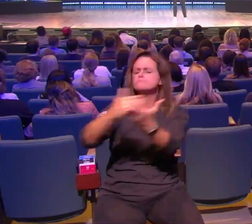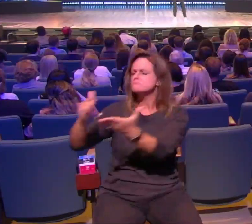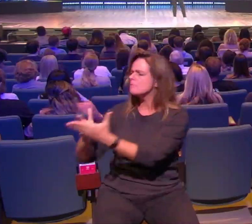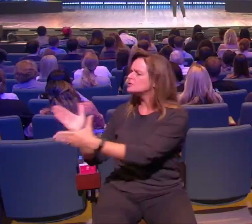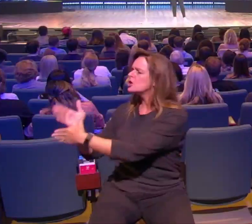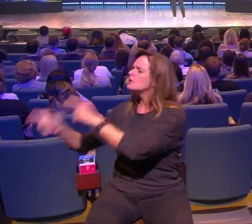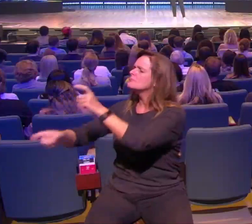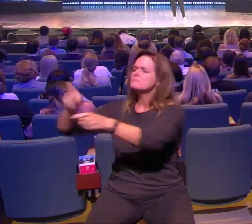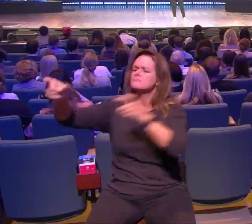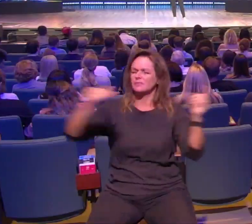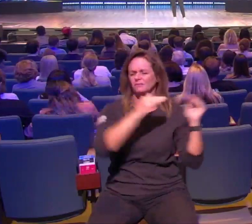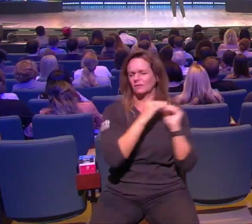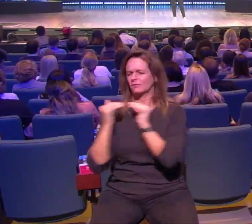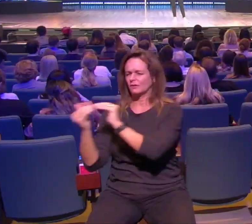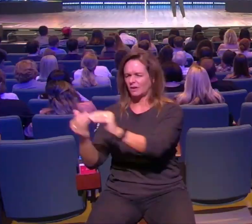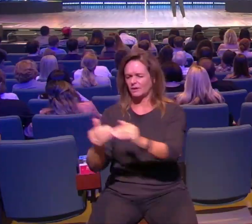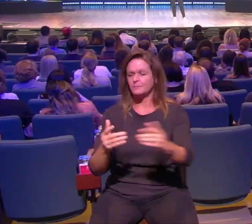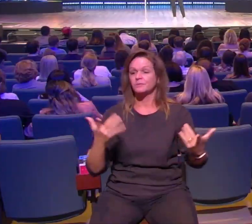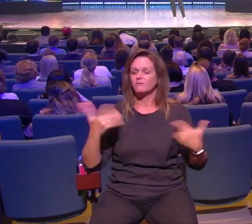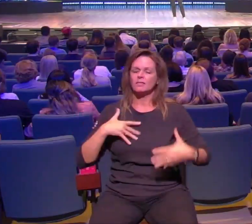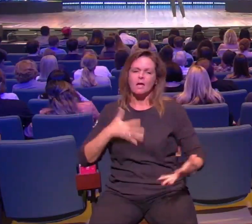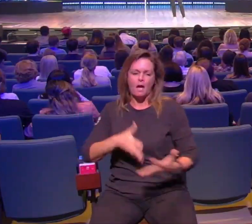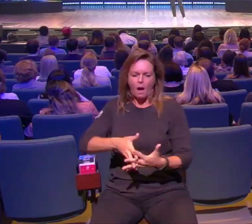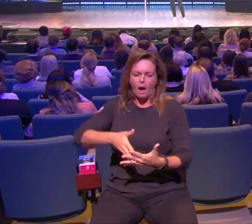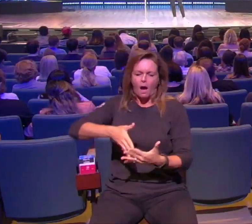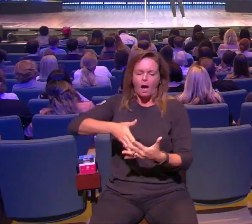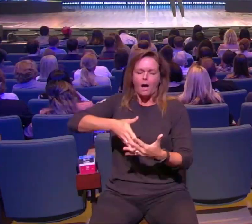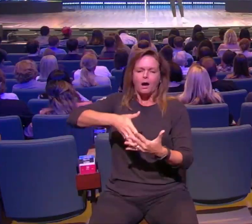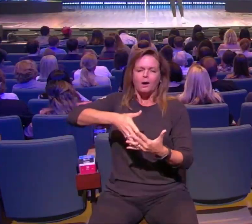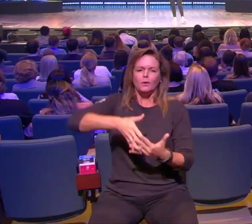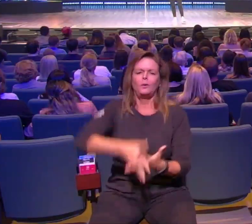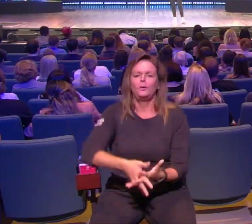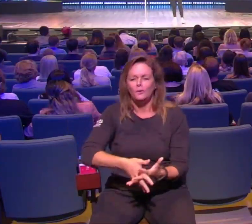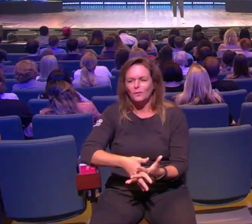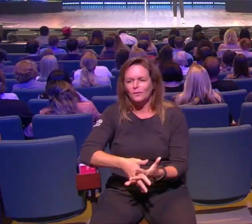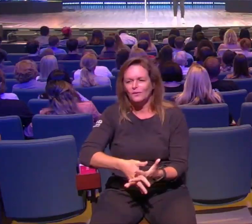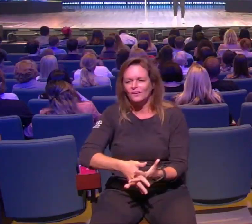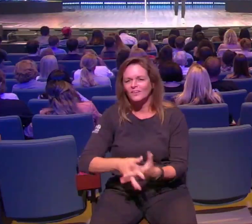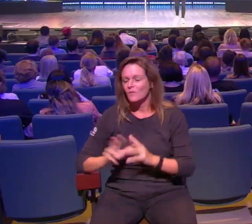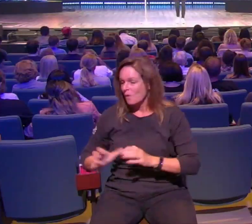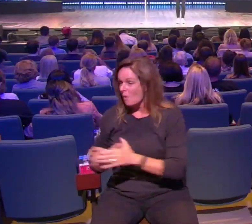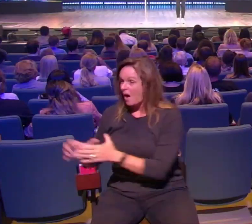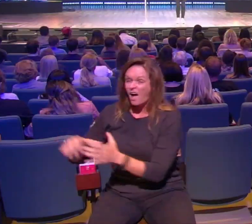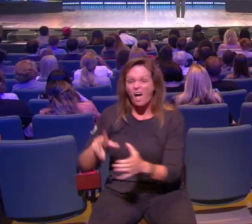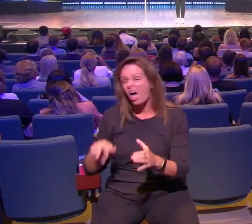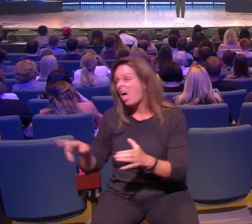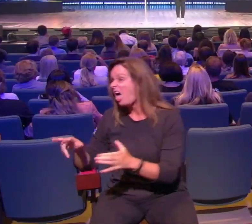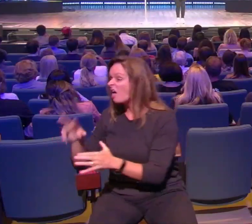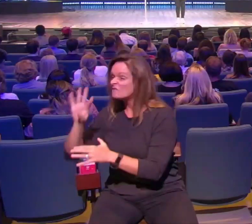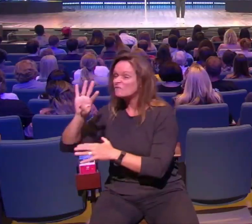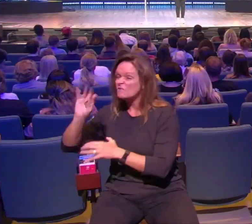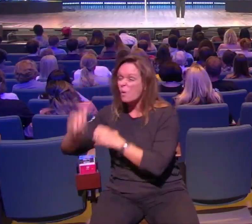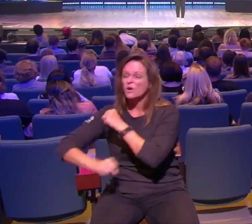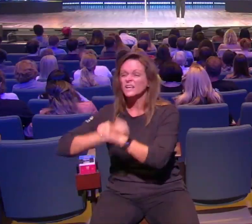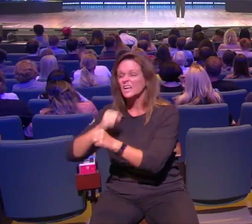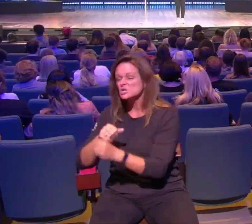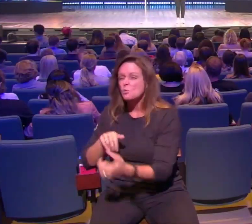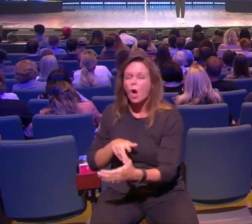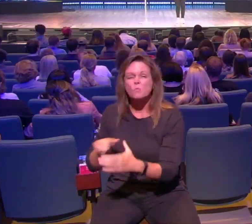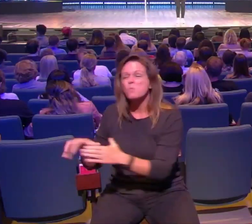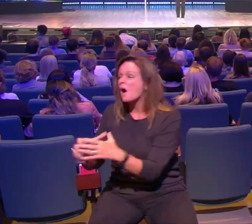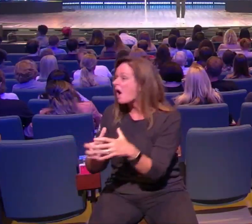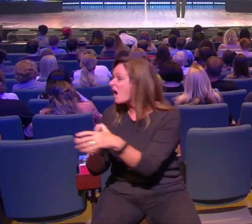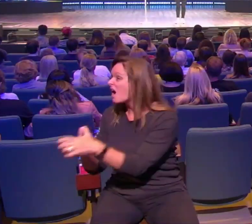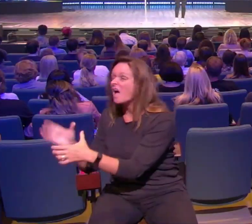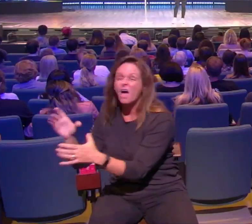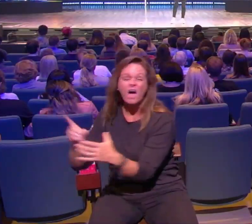of wandering were over. See, this new generation was getting ready to step in to the Promised Land and get ready to take hold